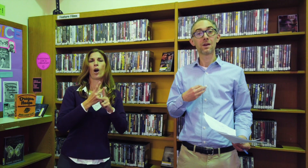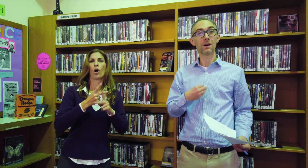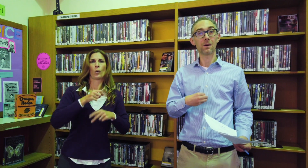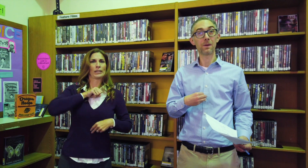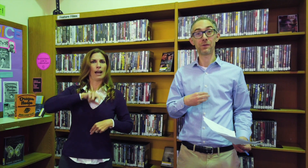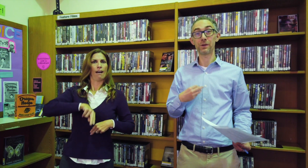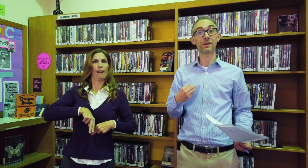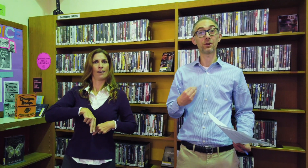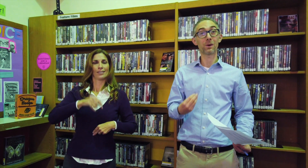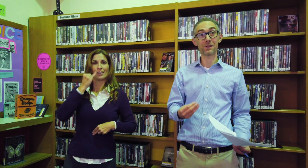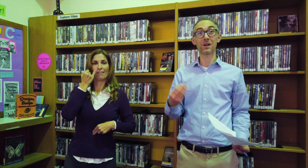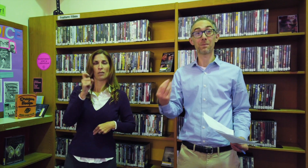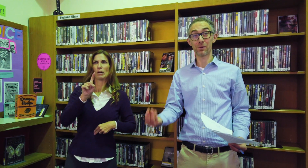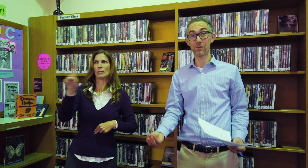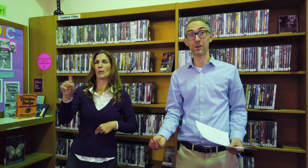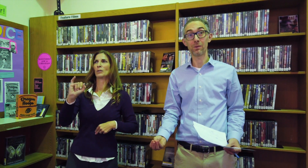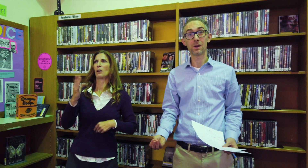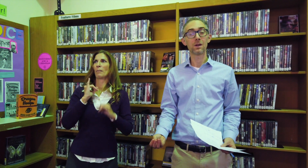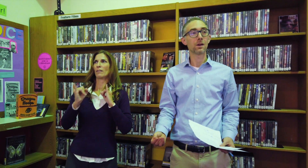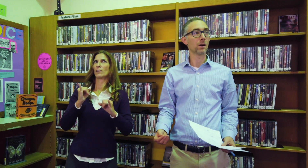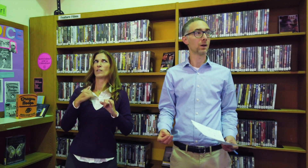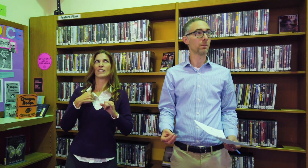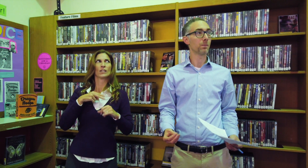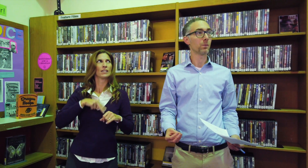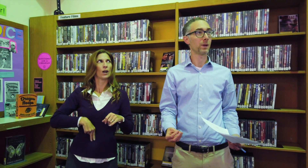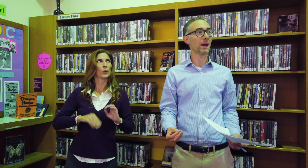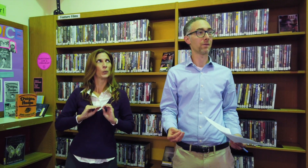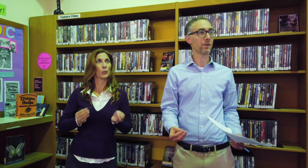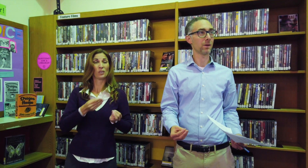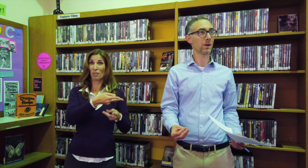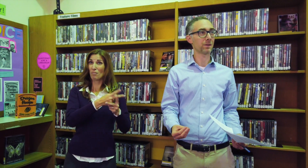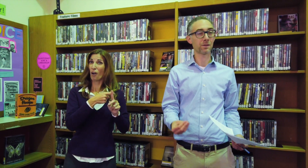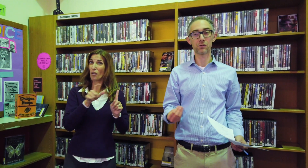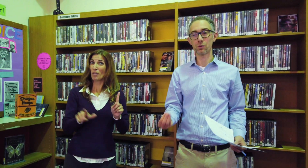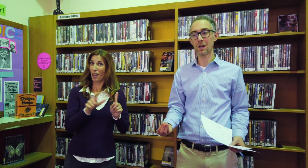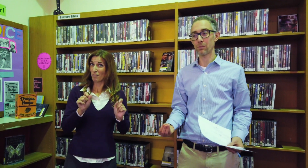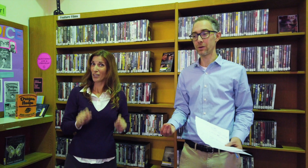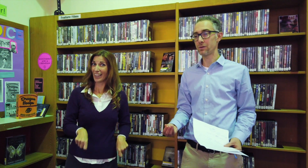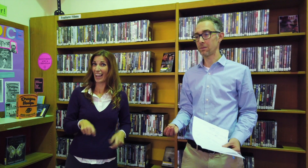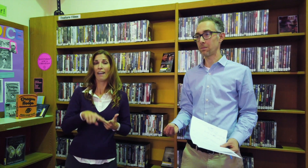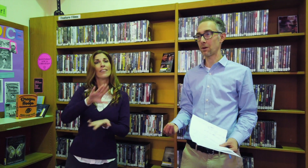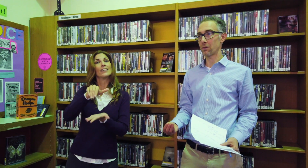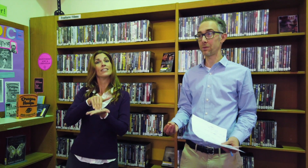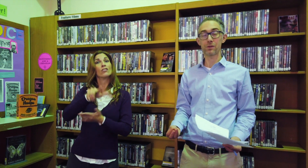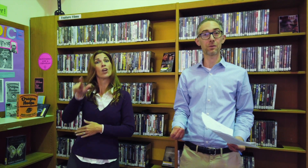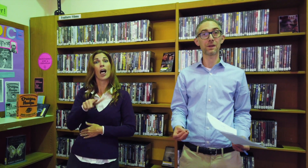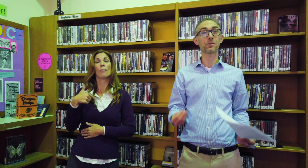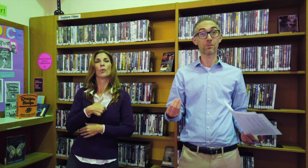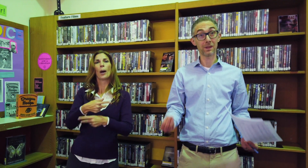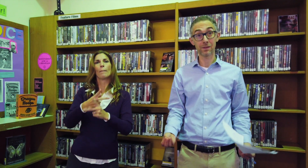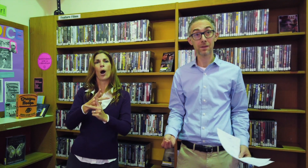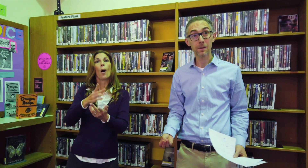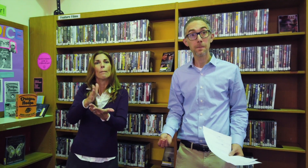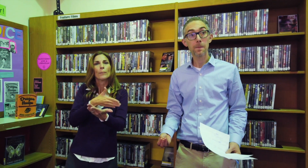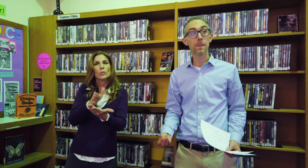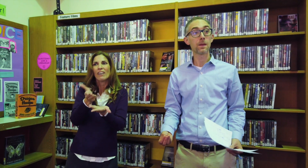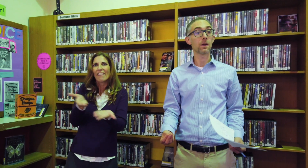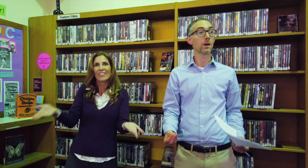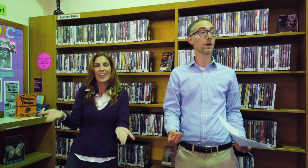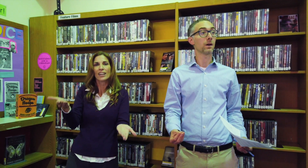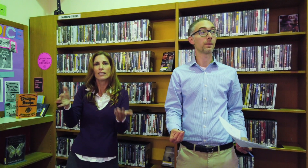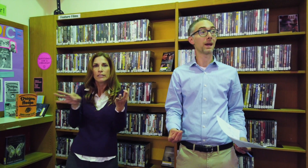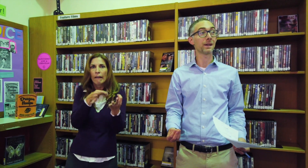ties if you need to go on a job interview. We have at the Central Library you can borrow musical instruments.